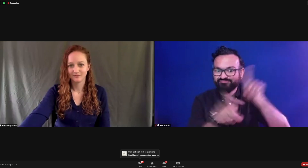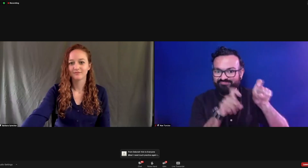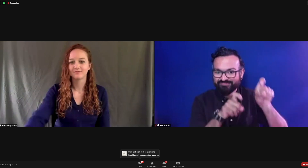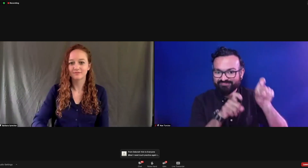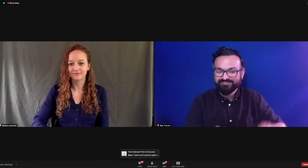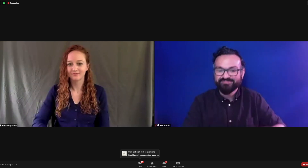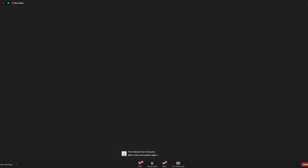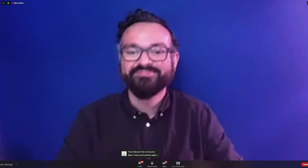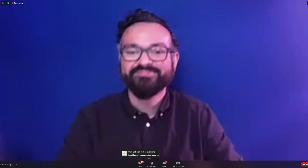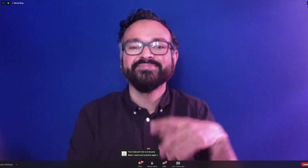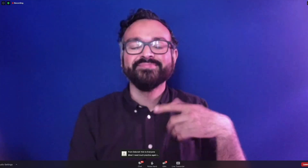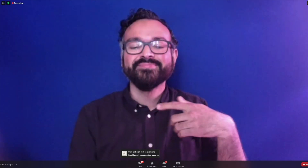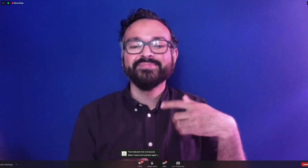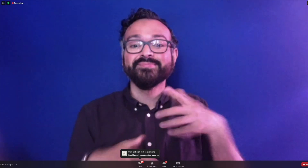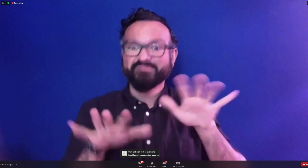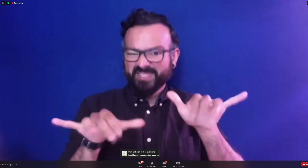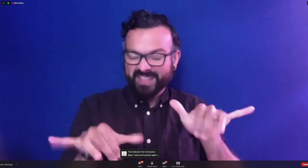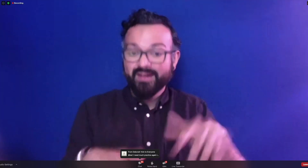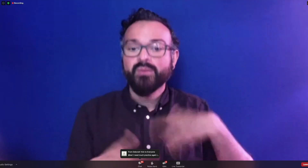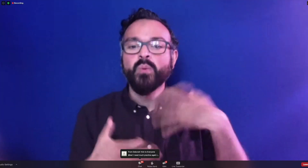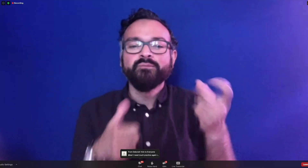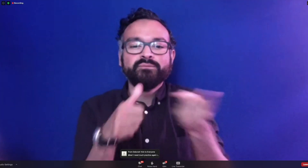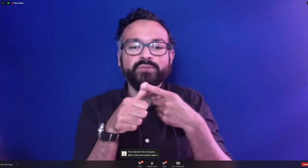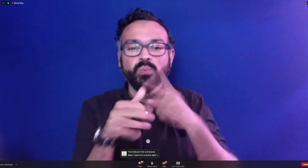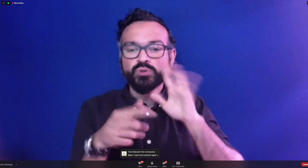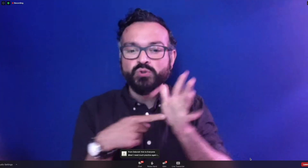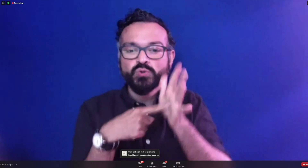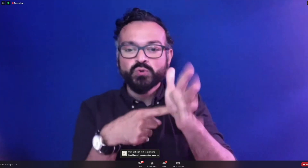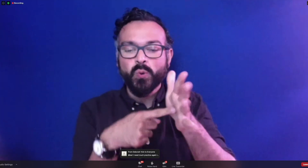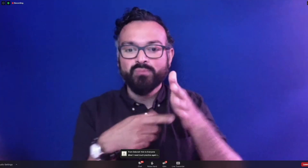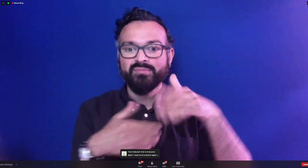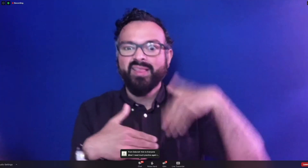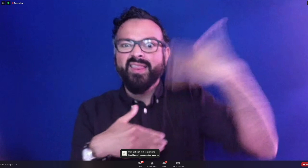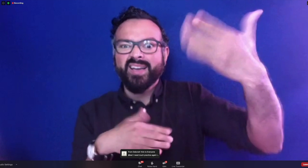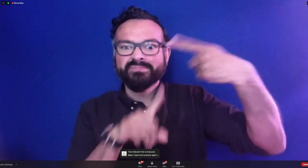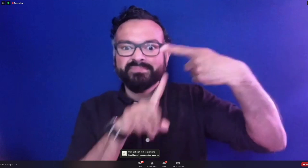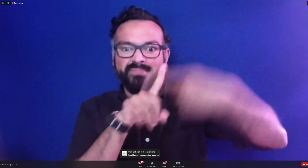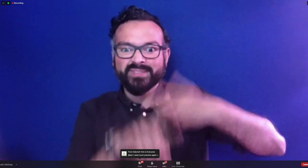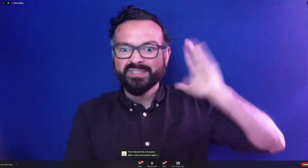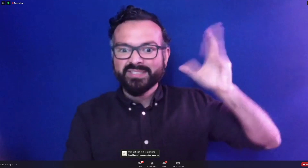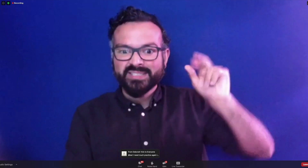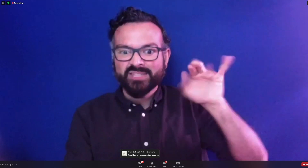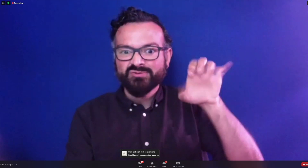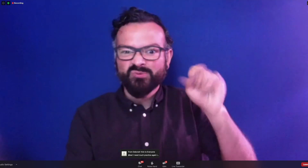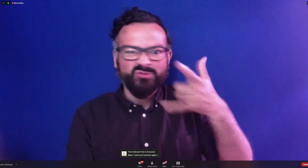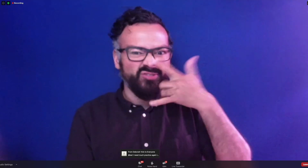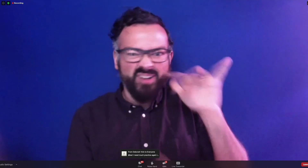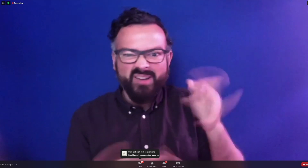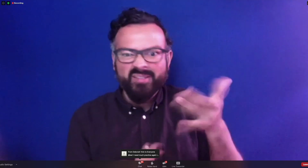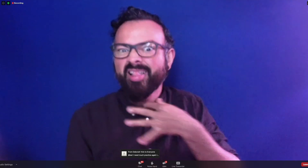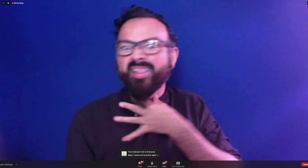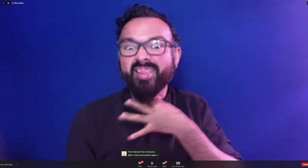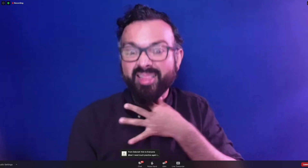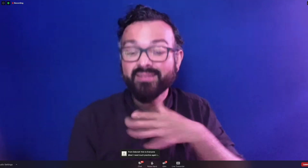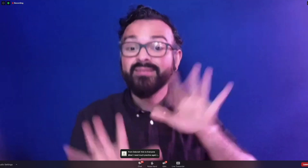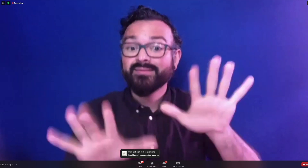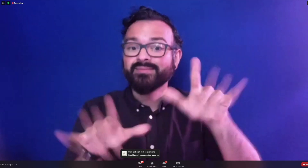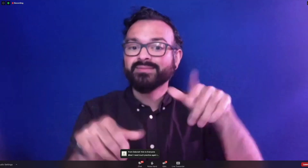field. And also our website, if you want to see everything again, that's where all of the information is.